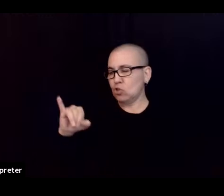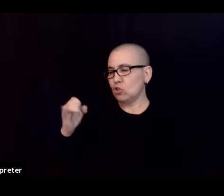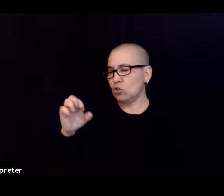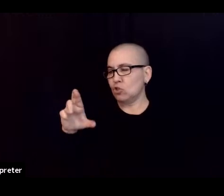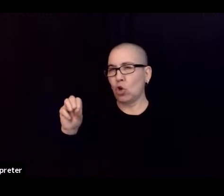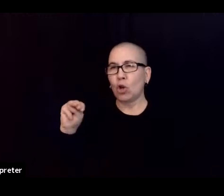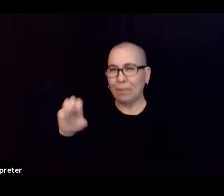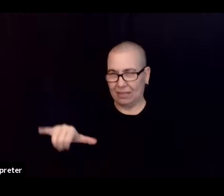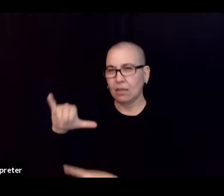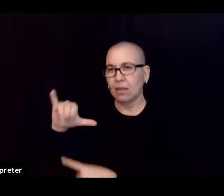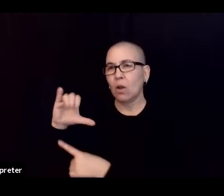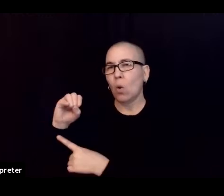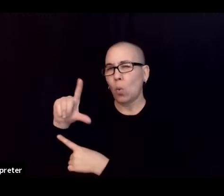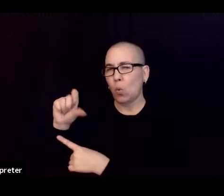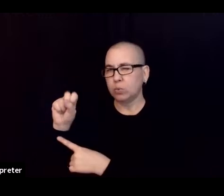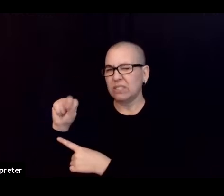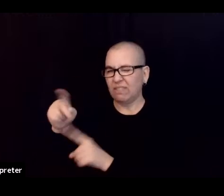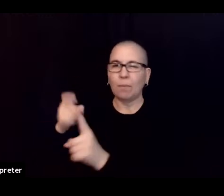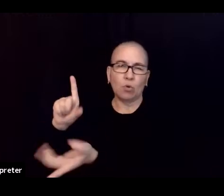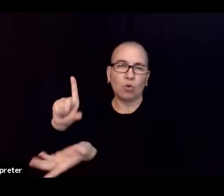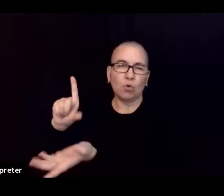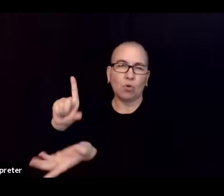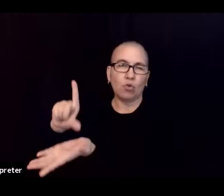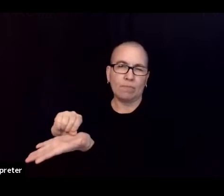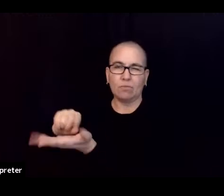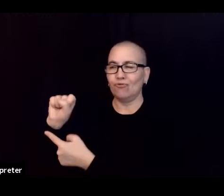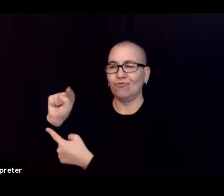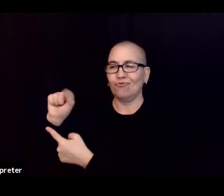open. Oh, great.